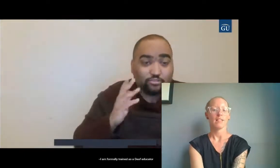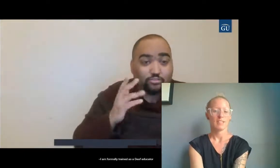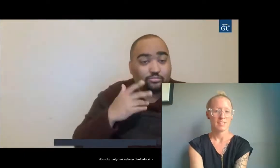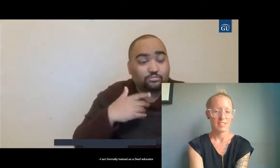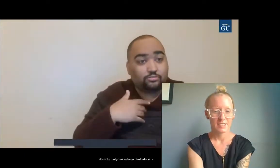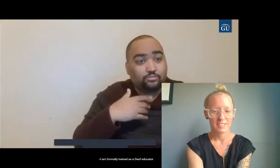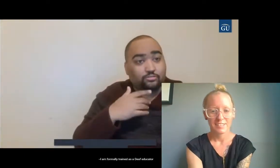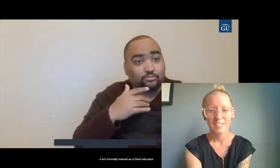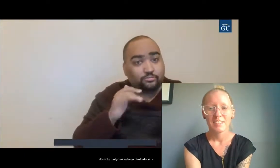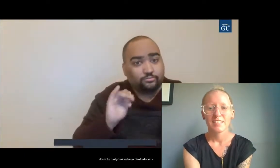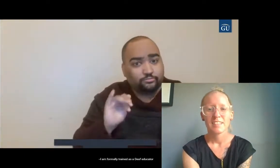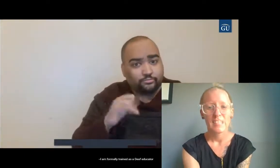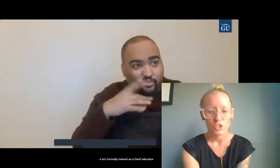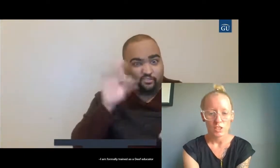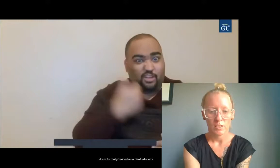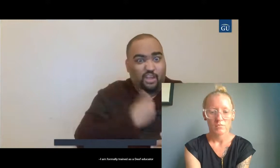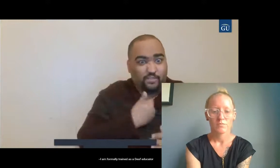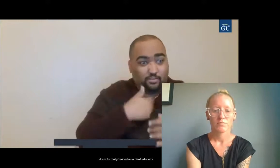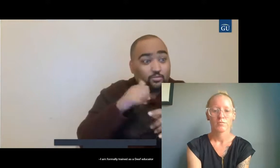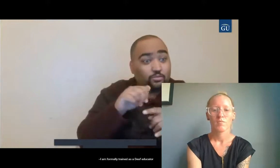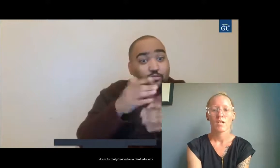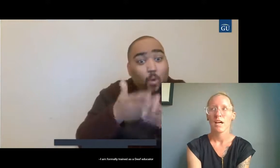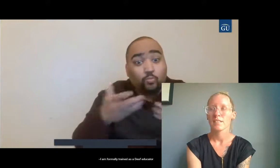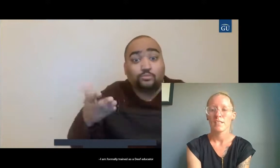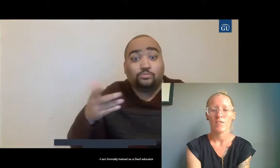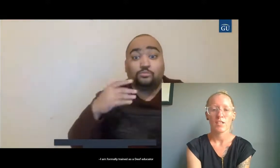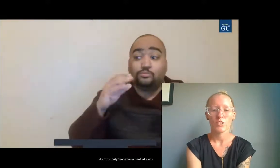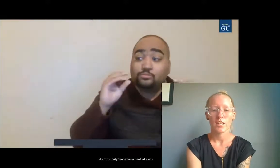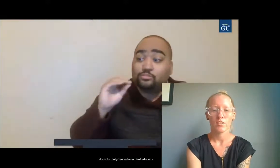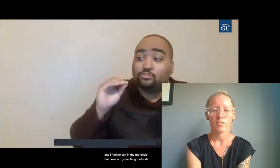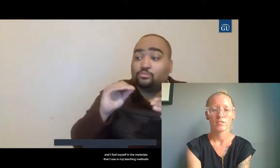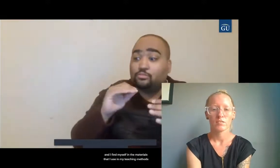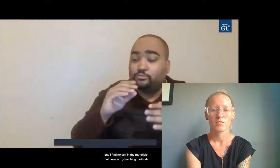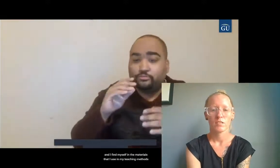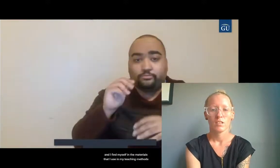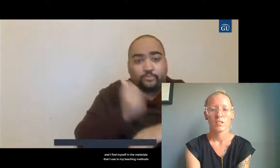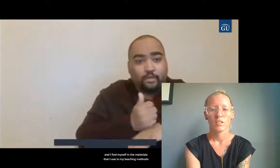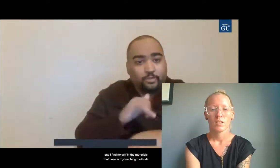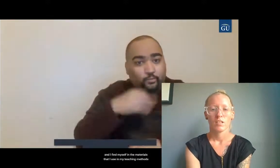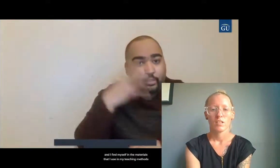I practice teaching as a deaf educator.